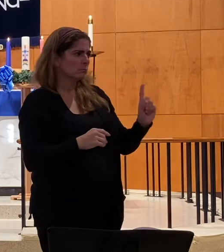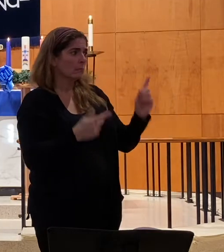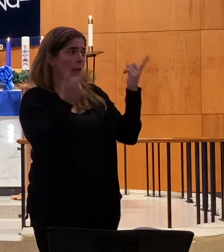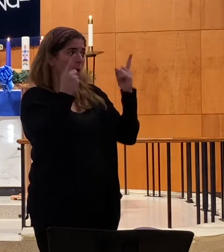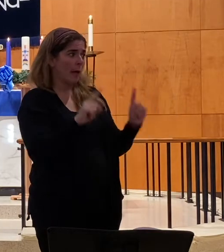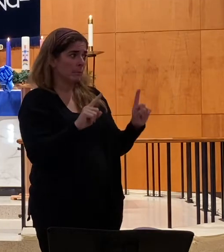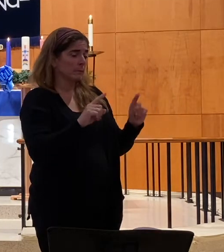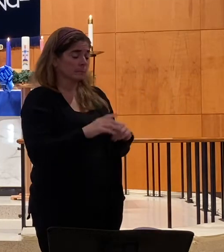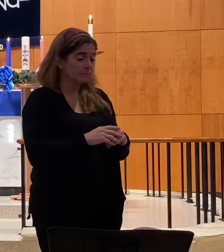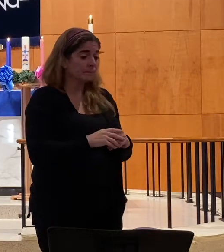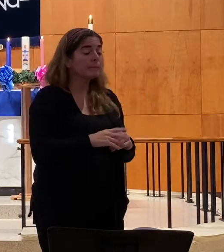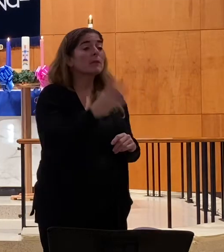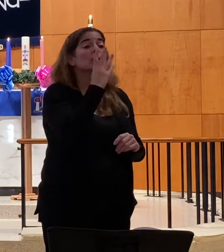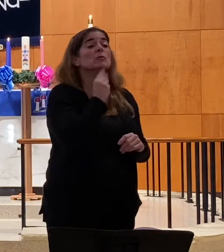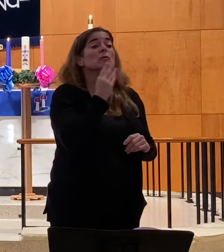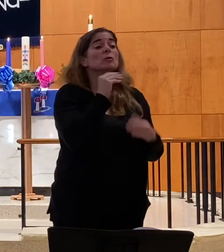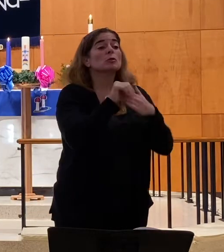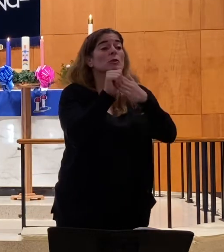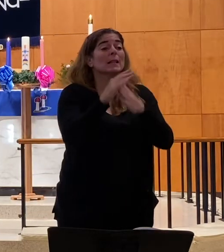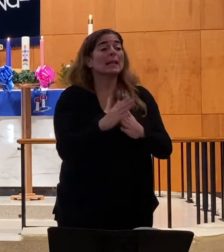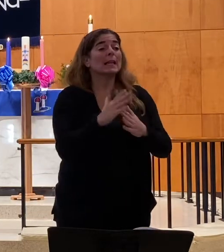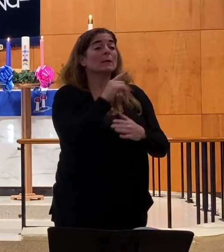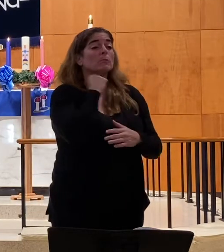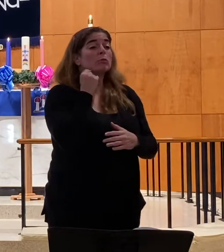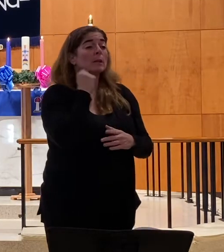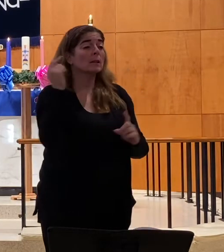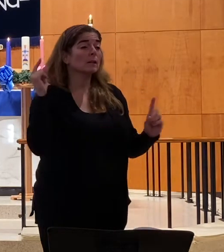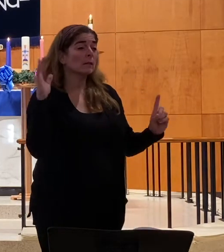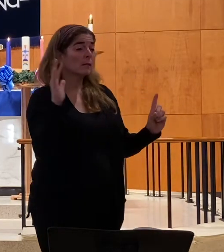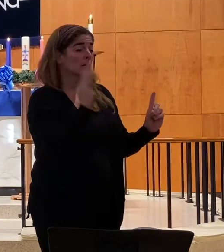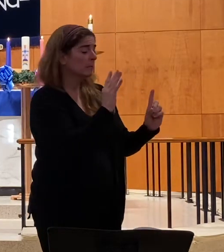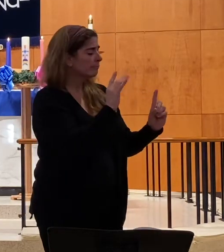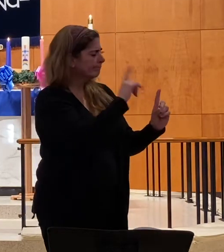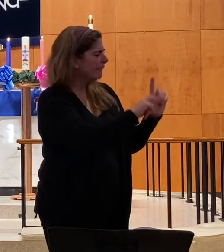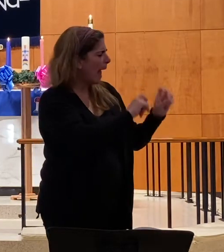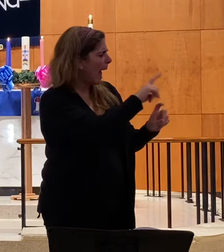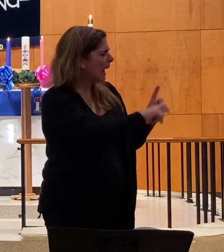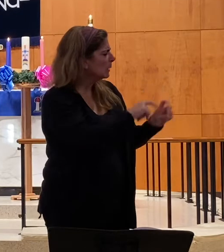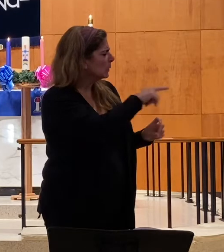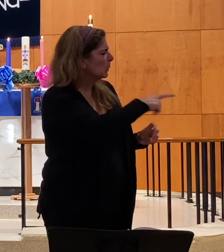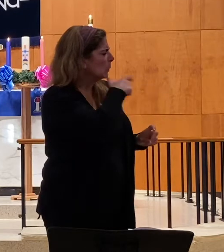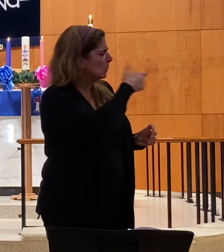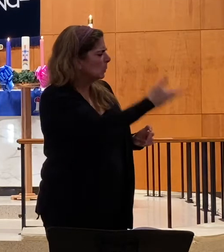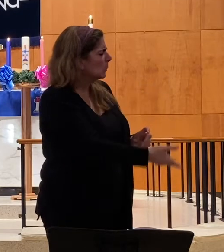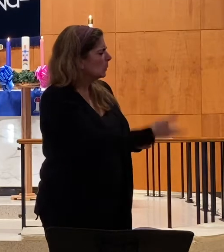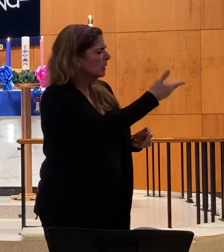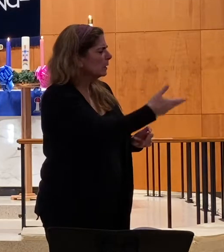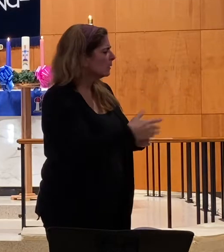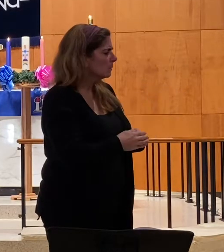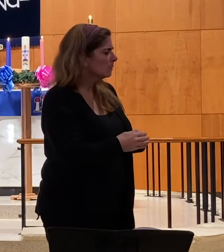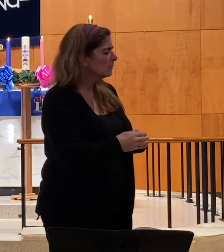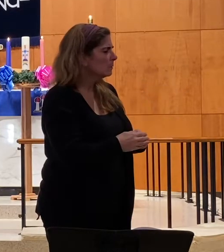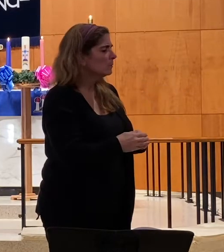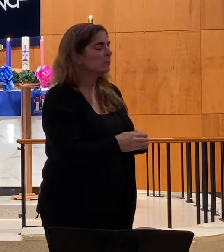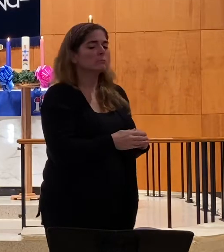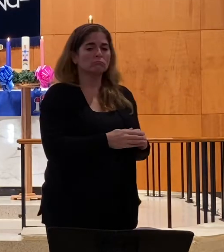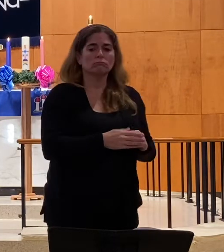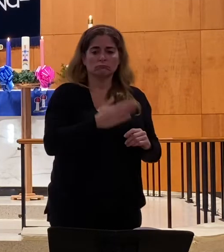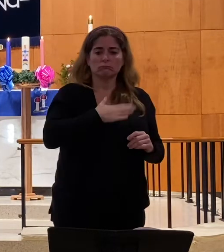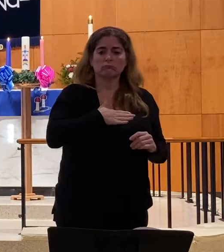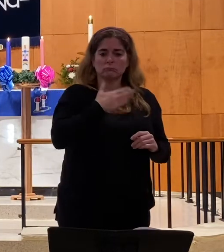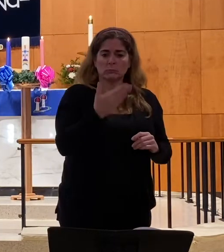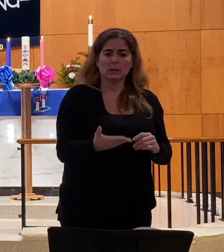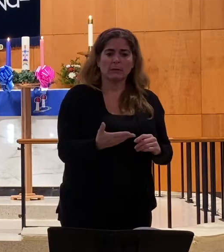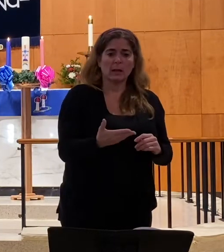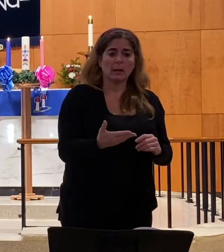John. When the Jewish leaders sent priests and Levites from Jerusalem to ask him, "Who are you?" He confessed and